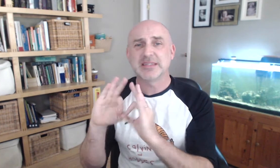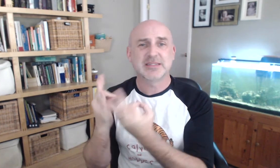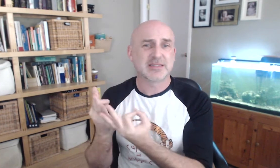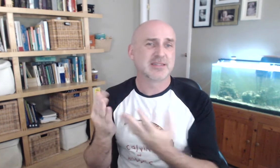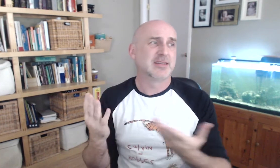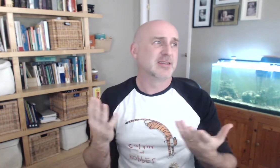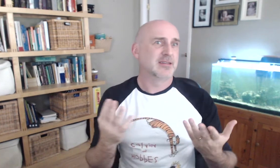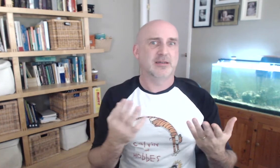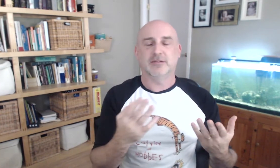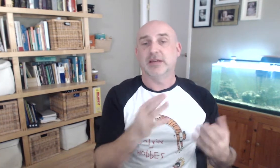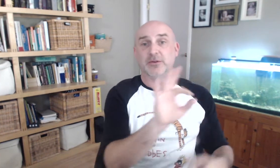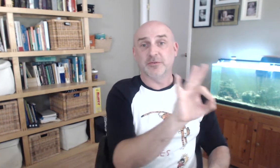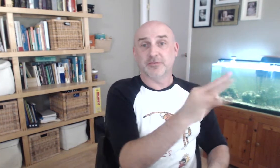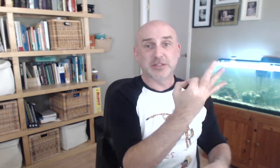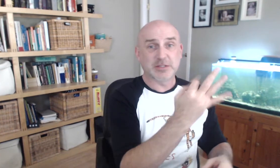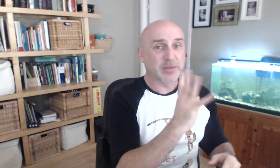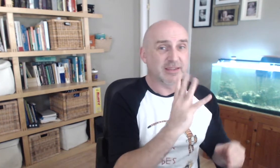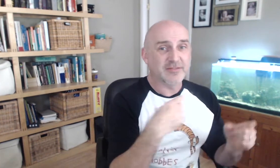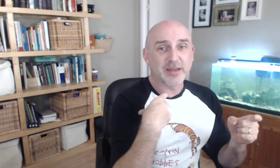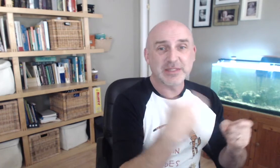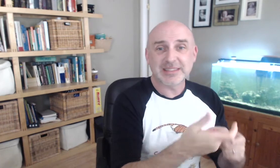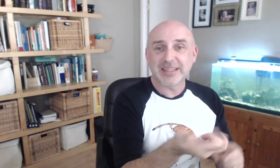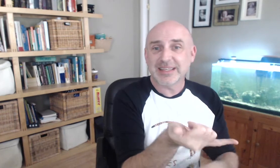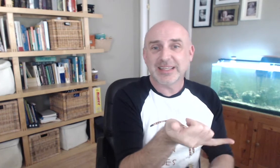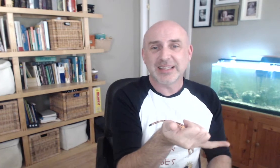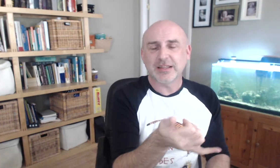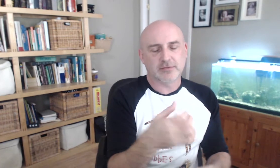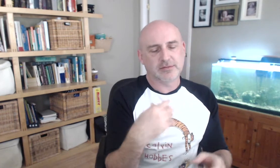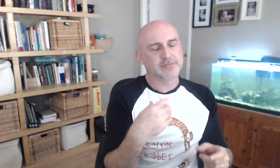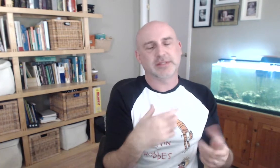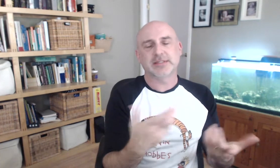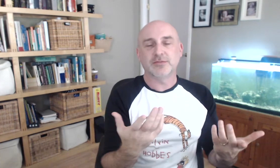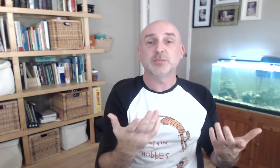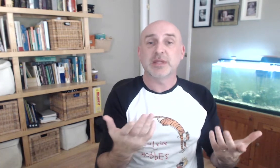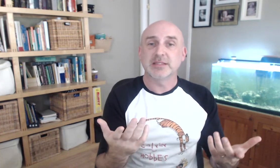families, I don't know, French-speaking families. I said French-speaking Spanish.